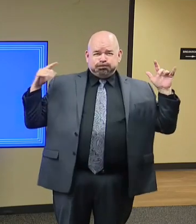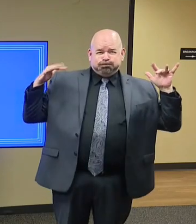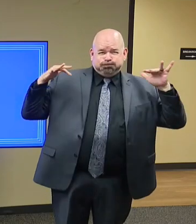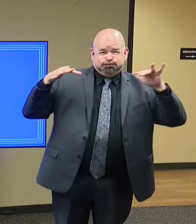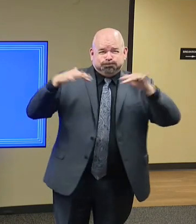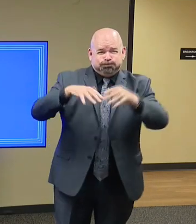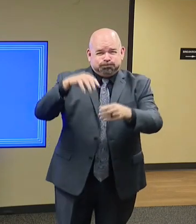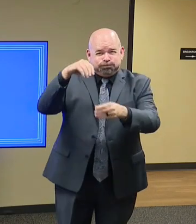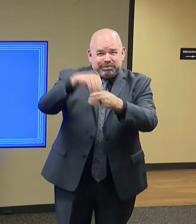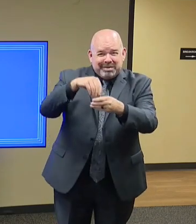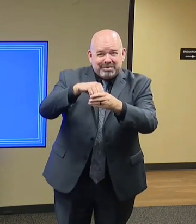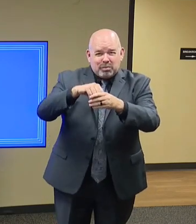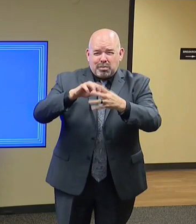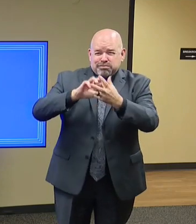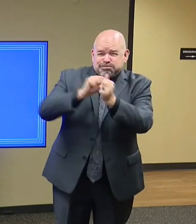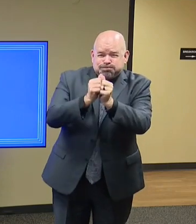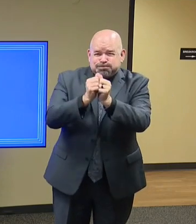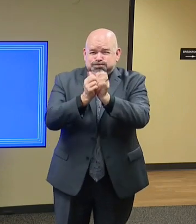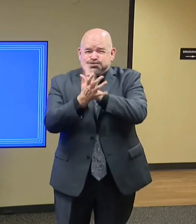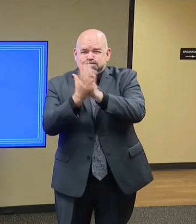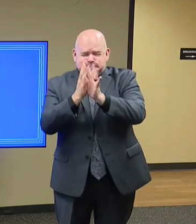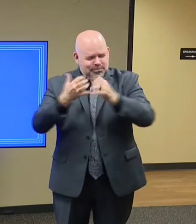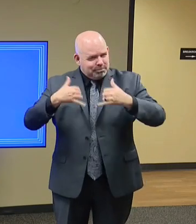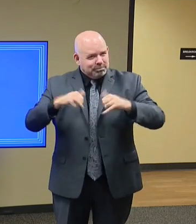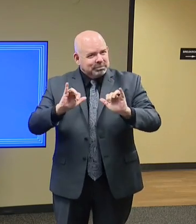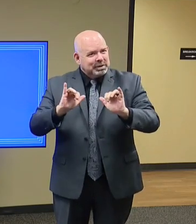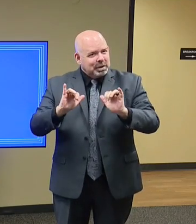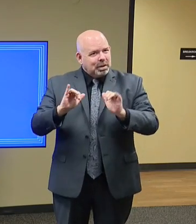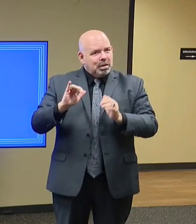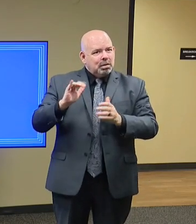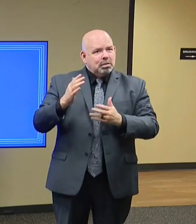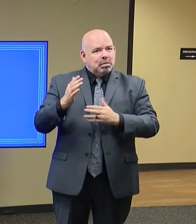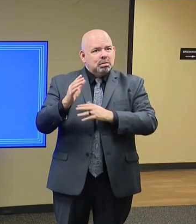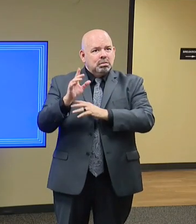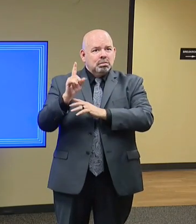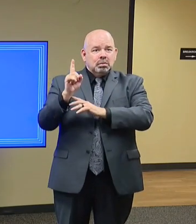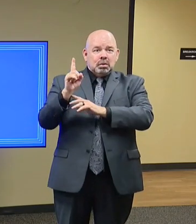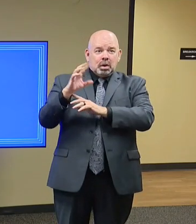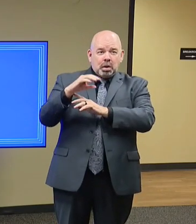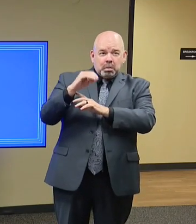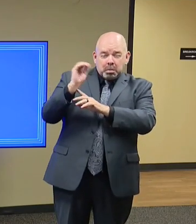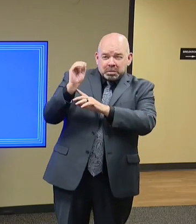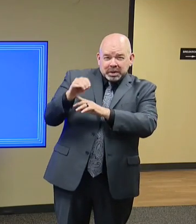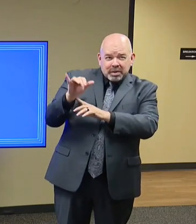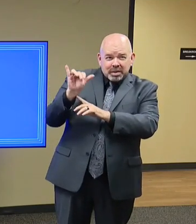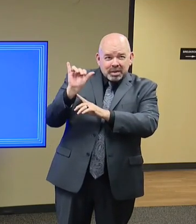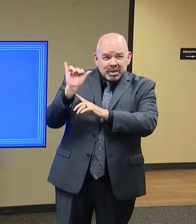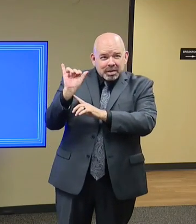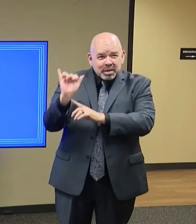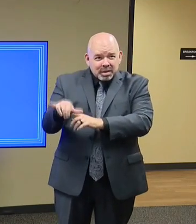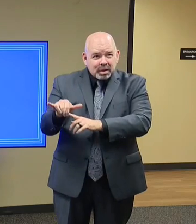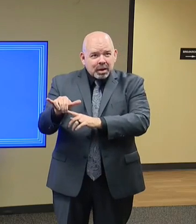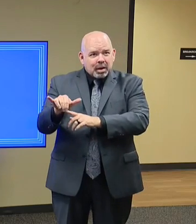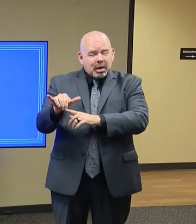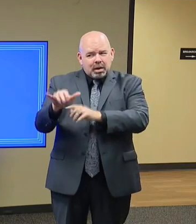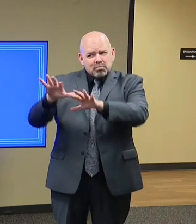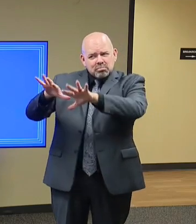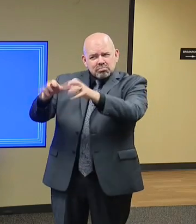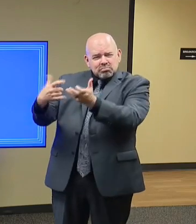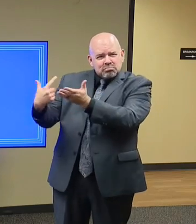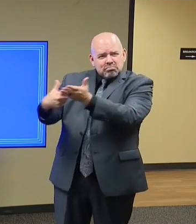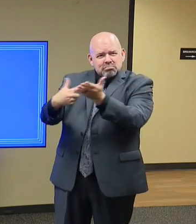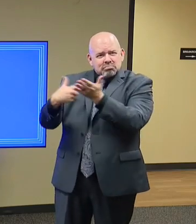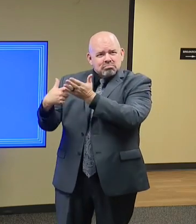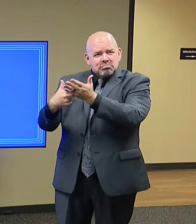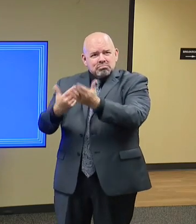not be worn 100% of the time. That's what is recommended by the doctors in red. I fully recognize that there are